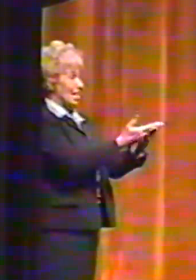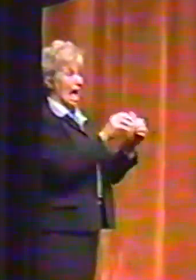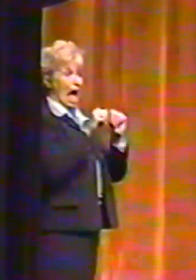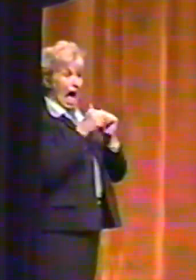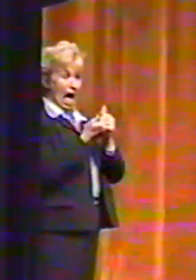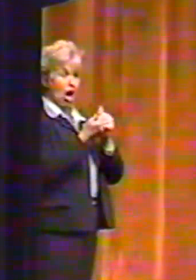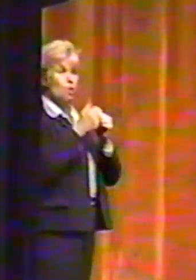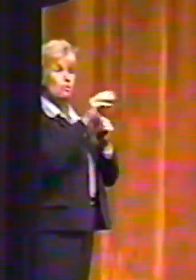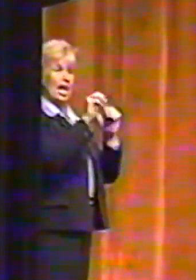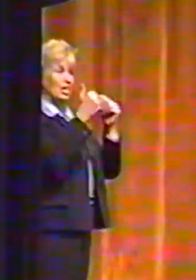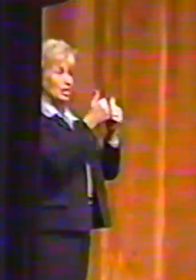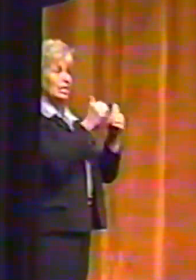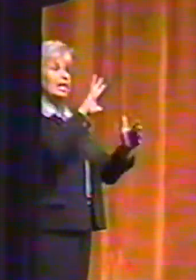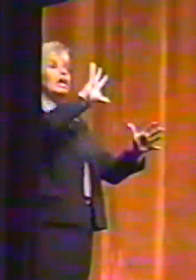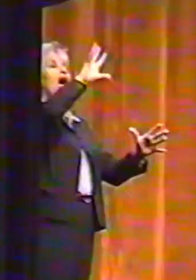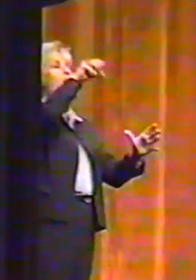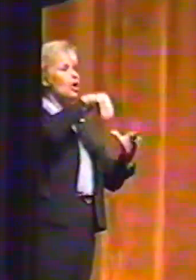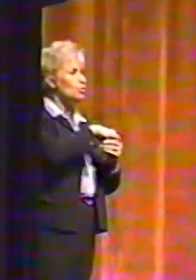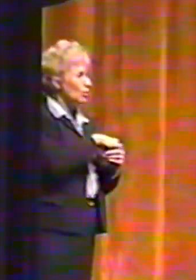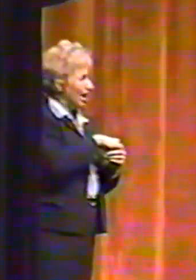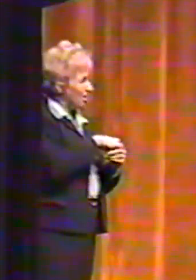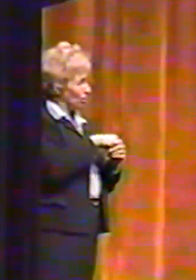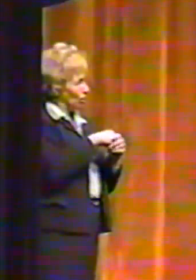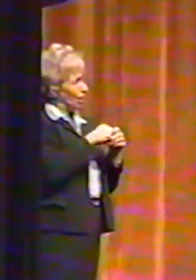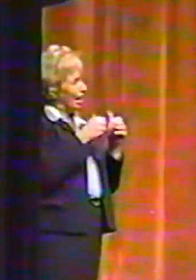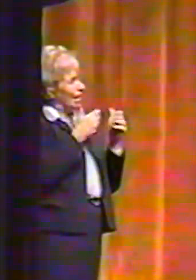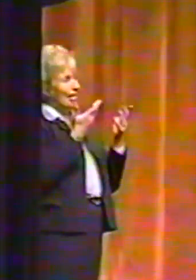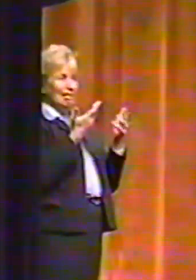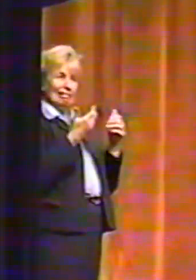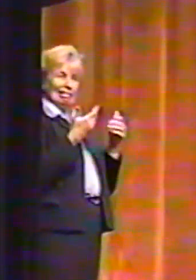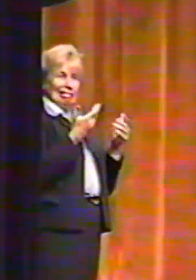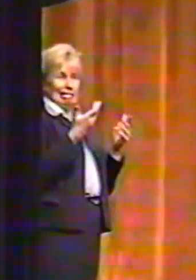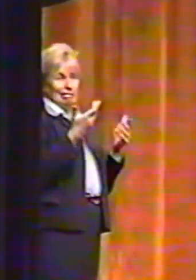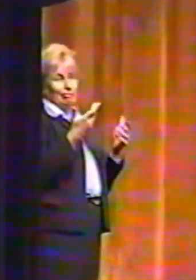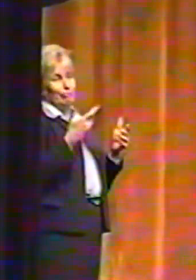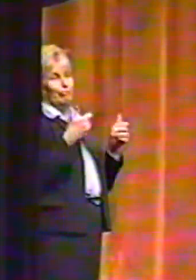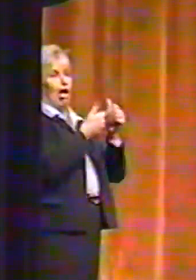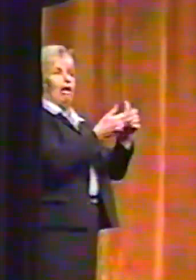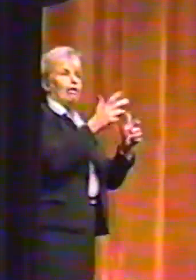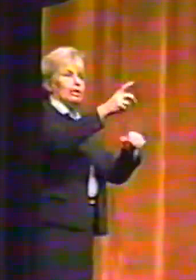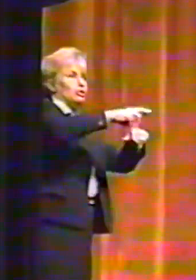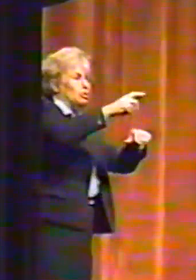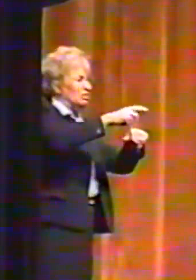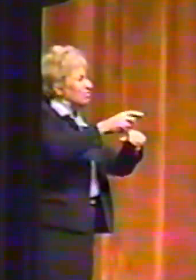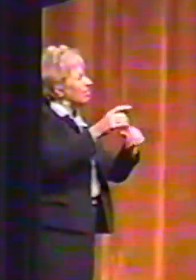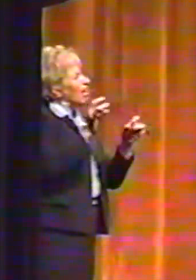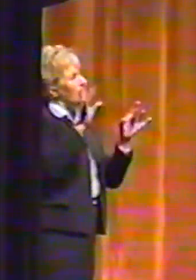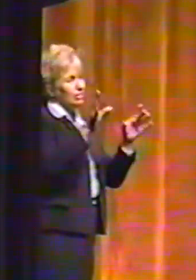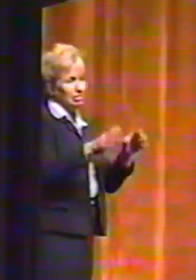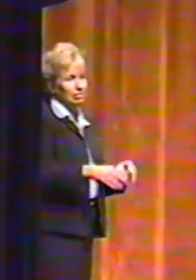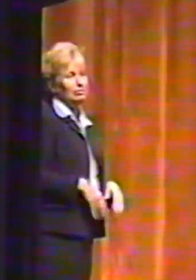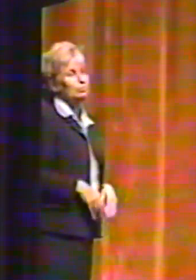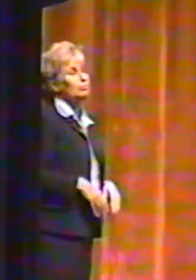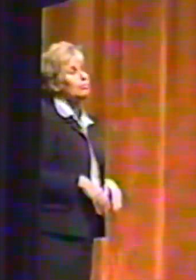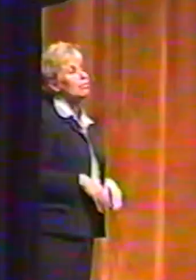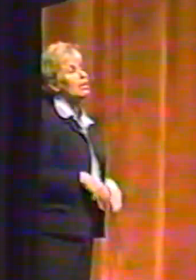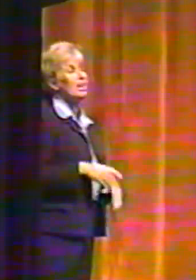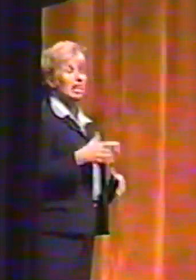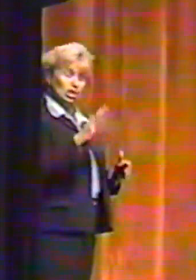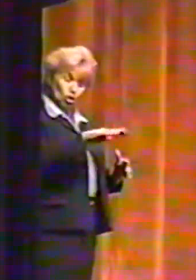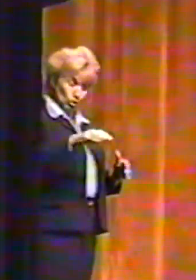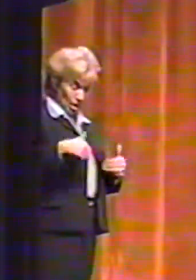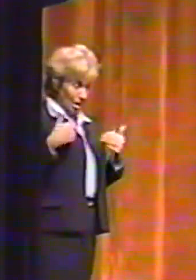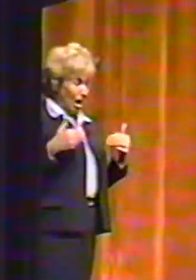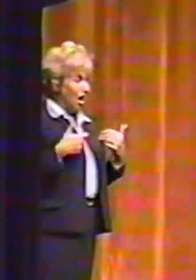outrageous. The agency's heavy hand falls on people most Americans will never see. They are children as young as